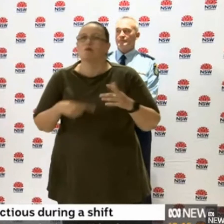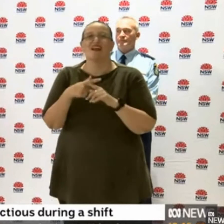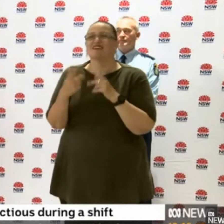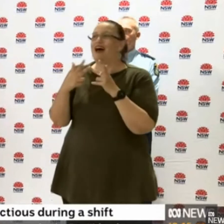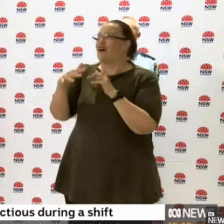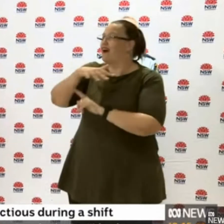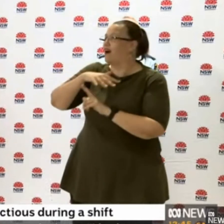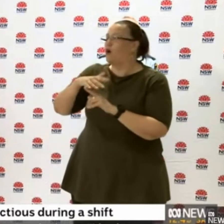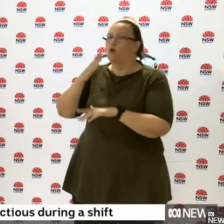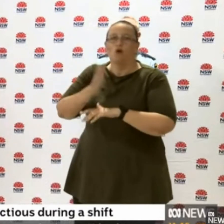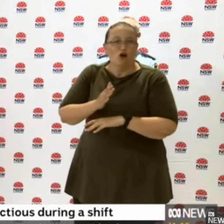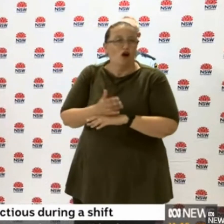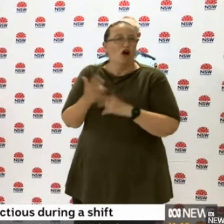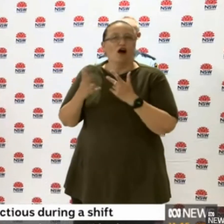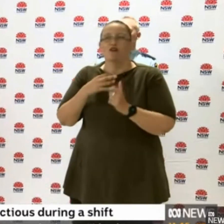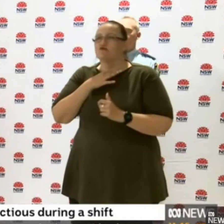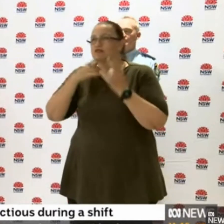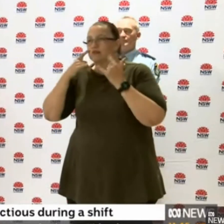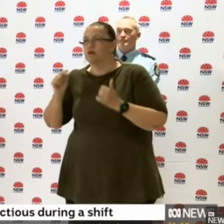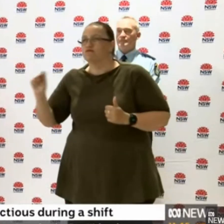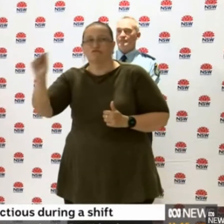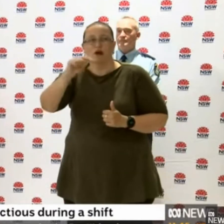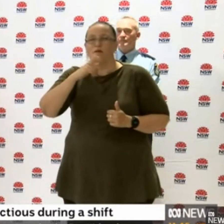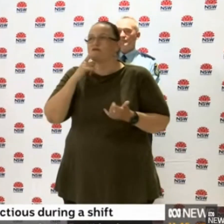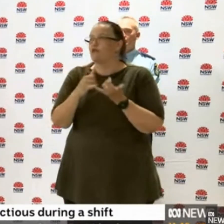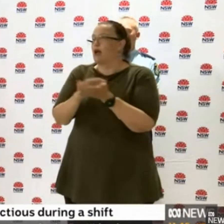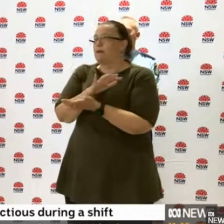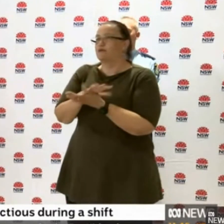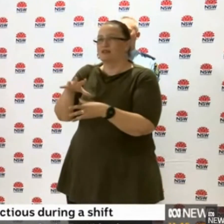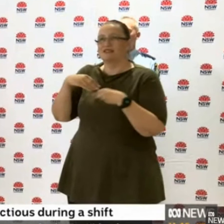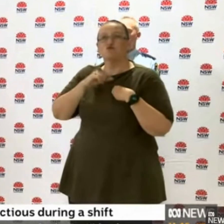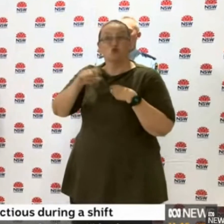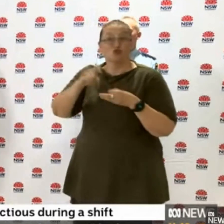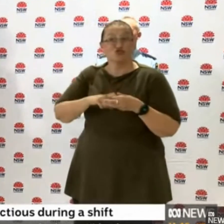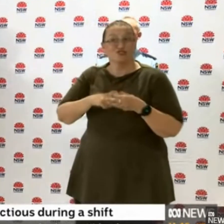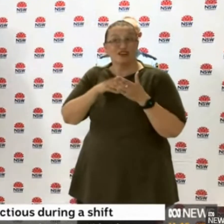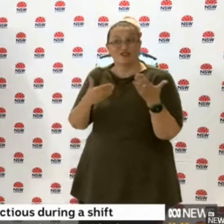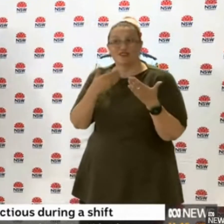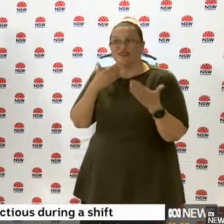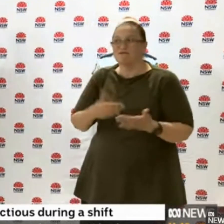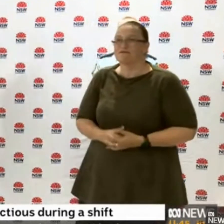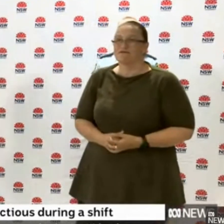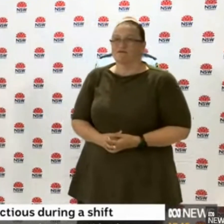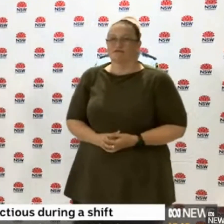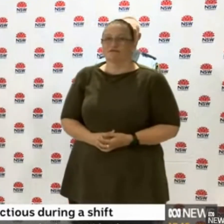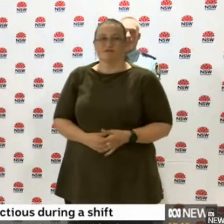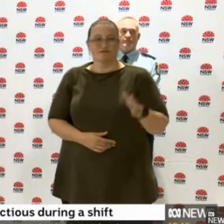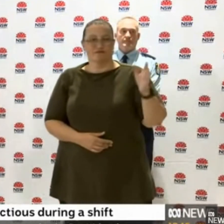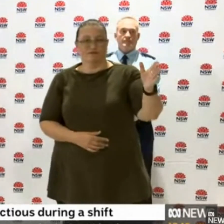settings, including workplace. Happy to take questions. Any questions?